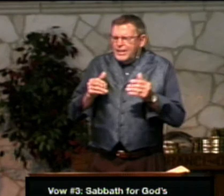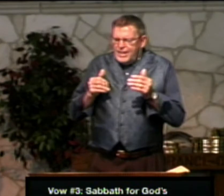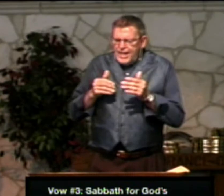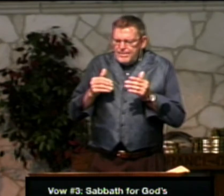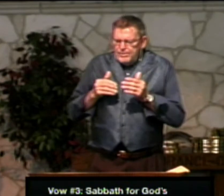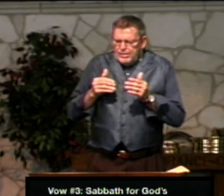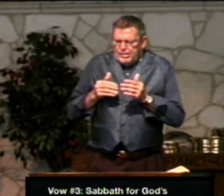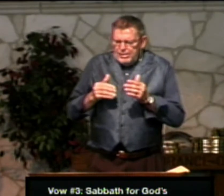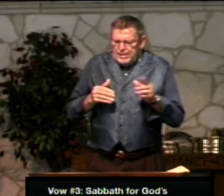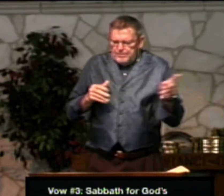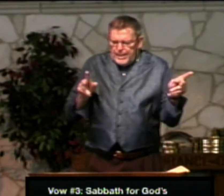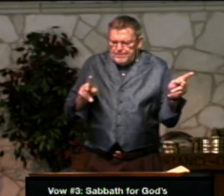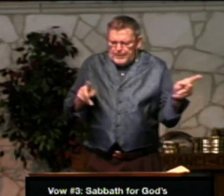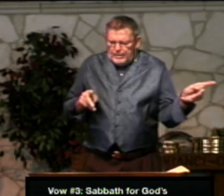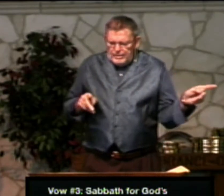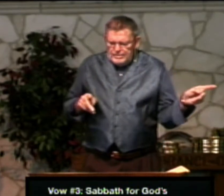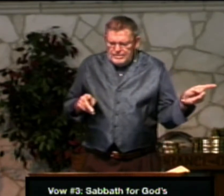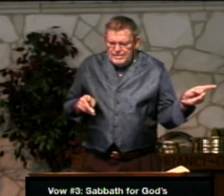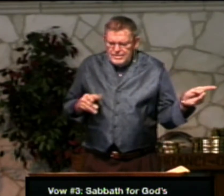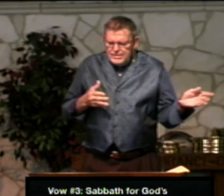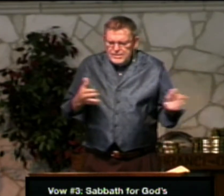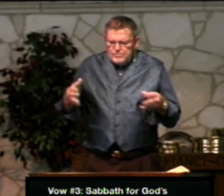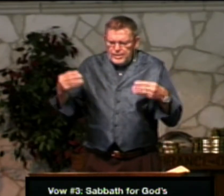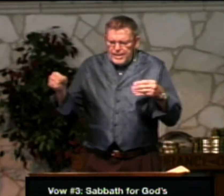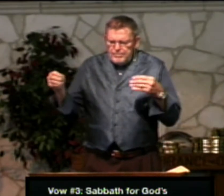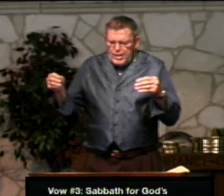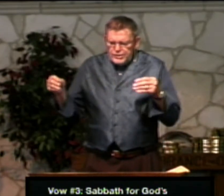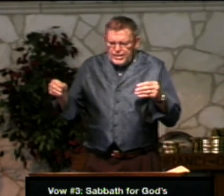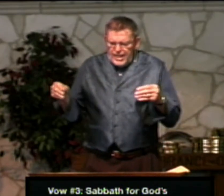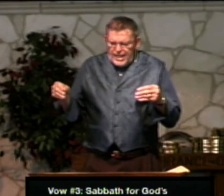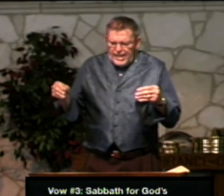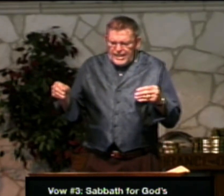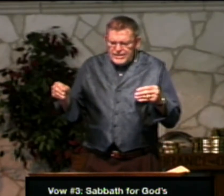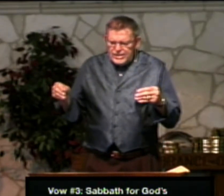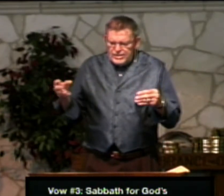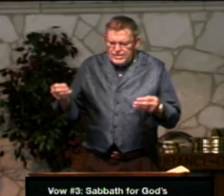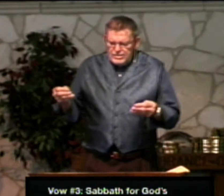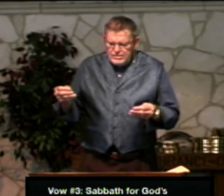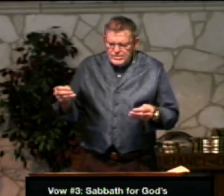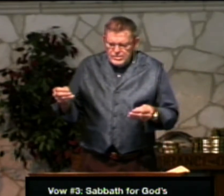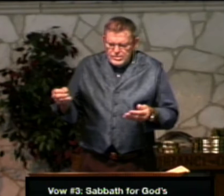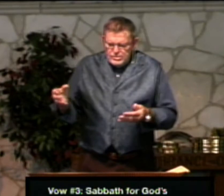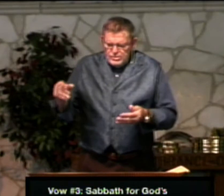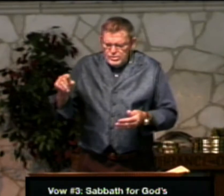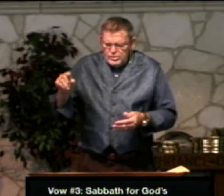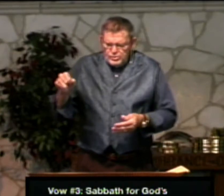31. When the neighboring people bring merchandise and